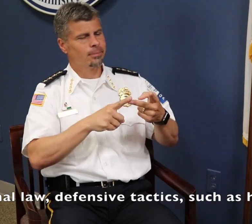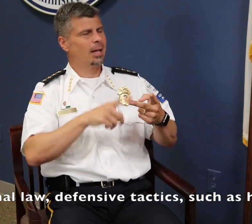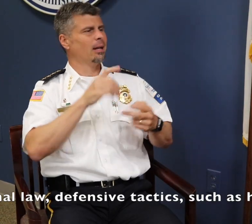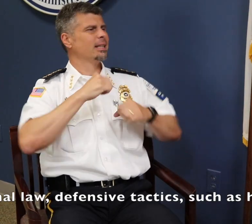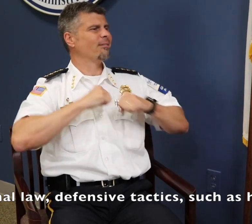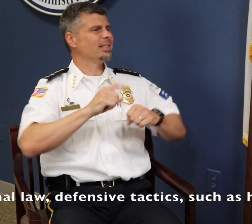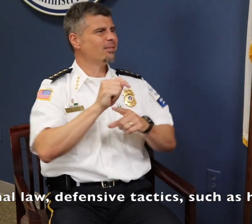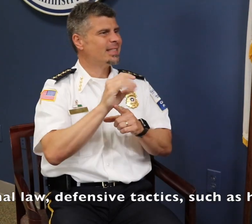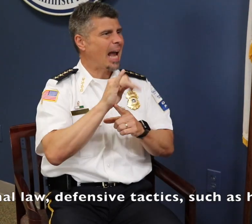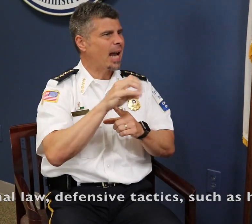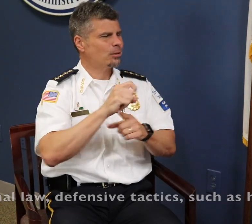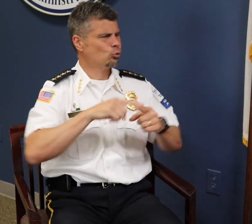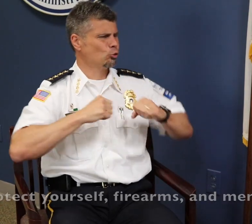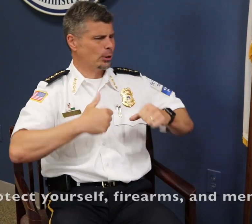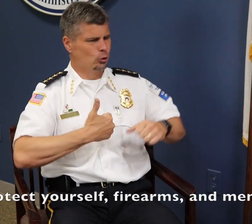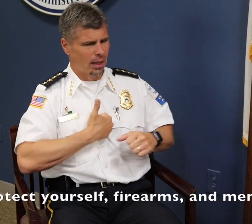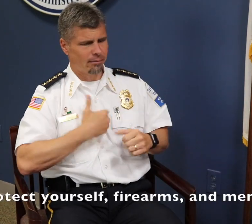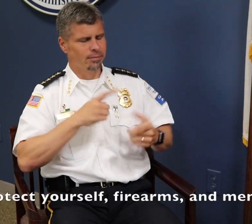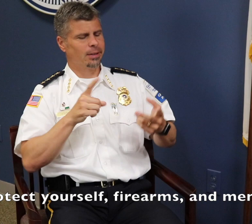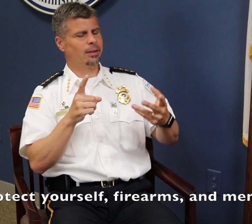defensive tactics, such as how to protect yourself,